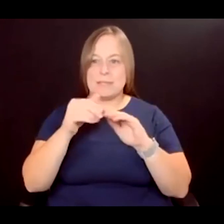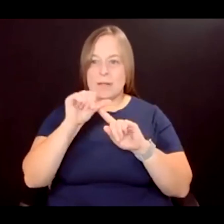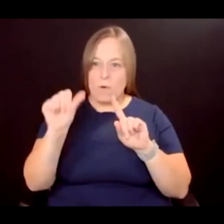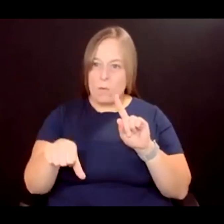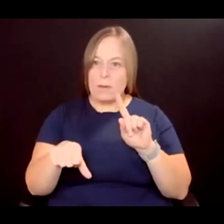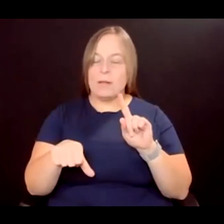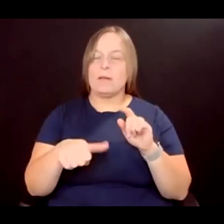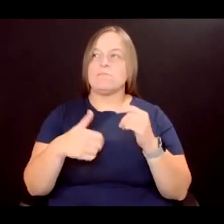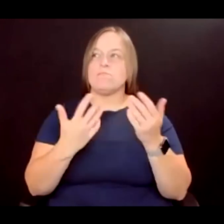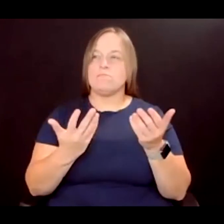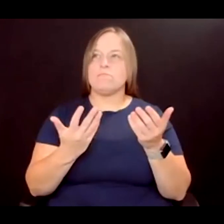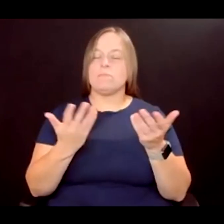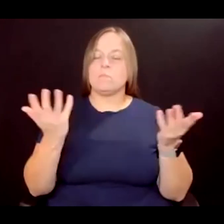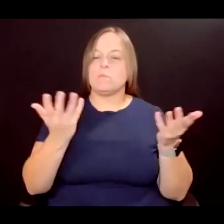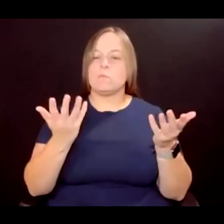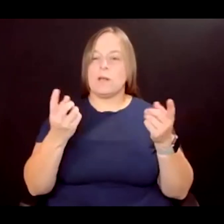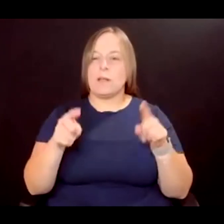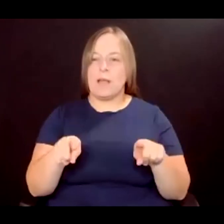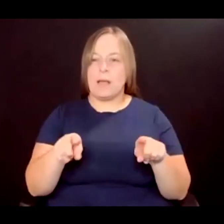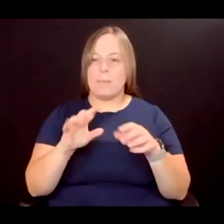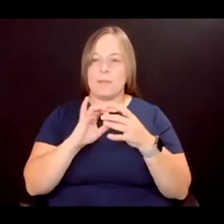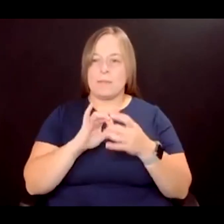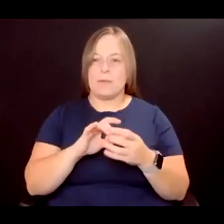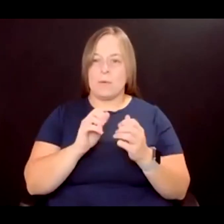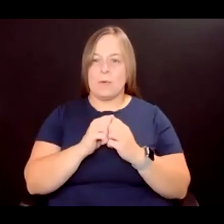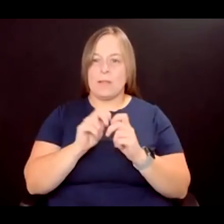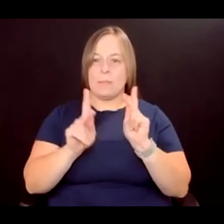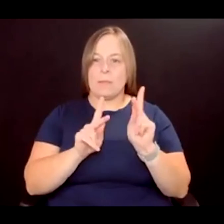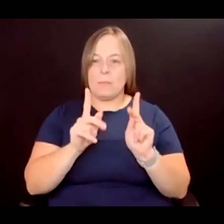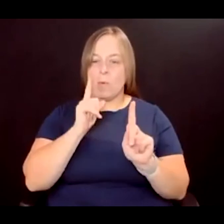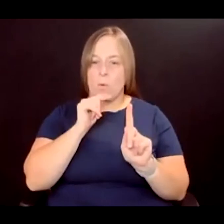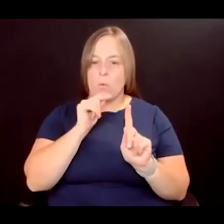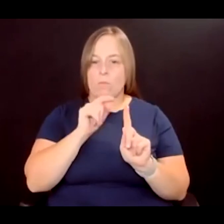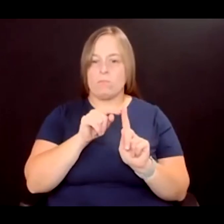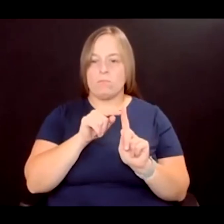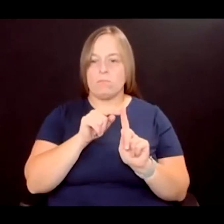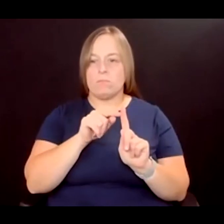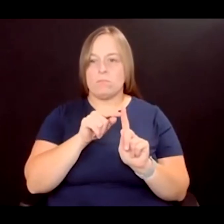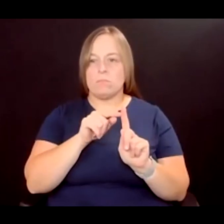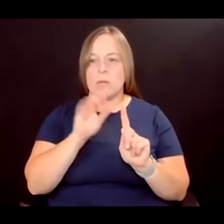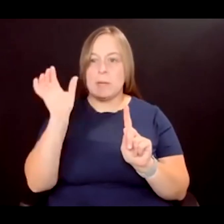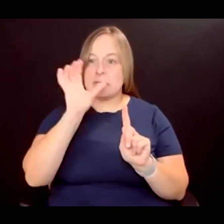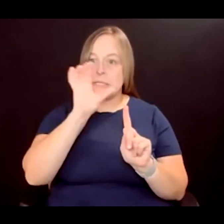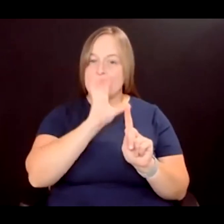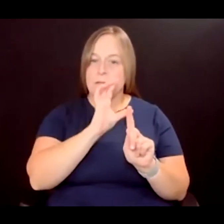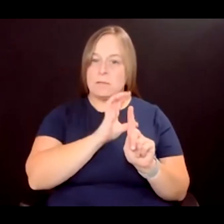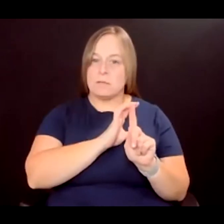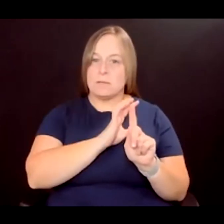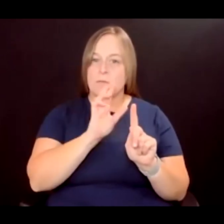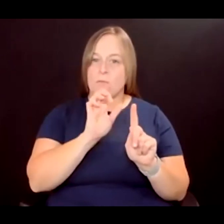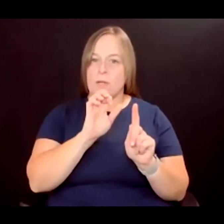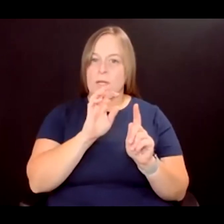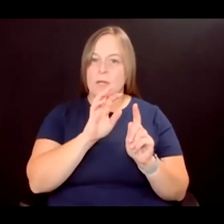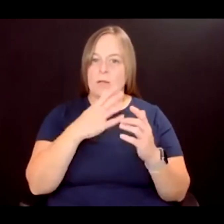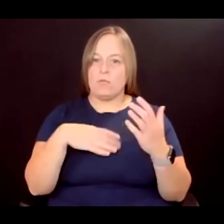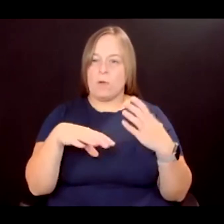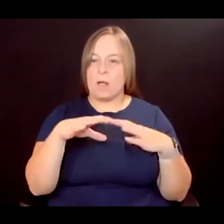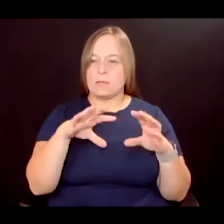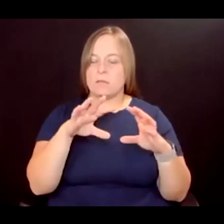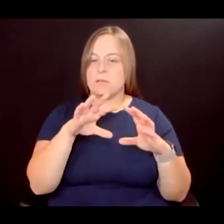me to pick one, that would be the one I would keep, would be to say, it would benefit a lot of people, especially in the